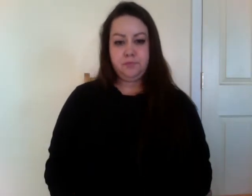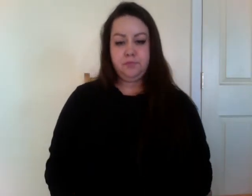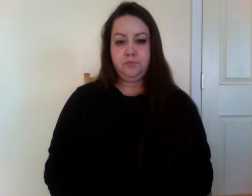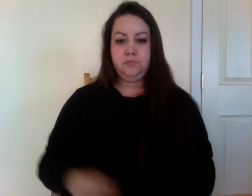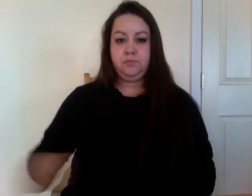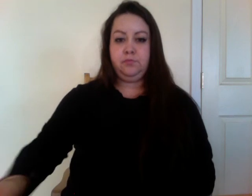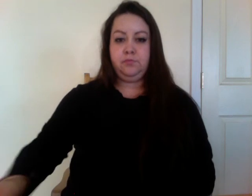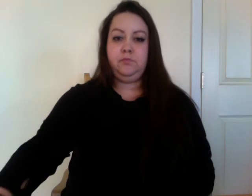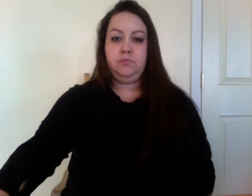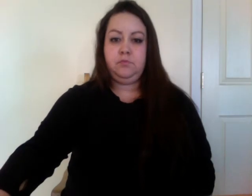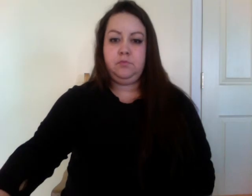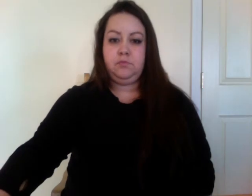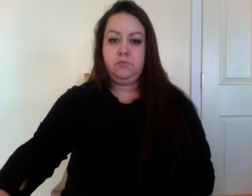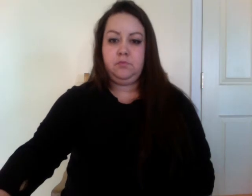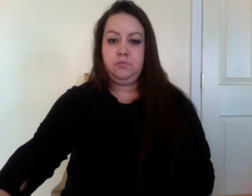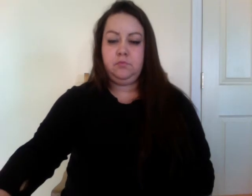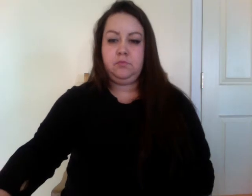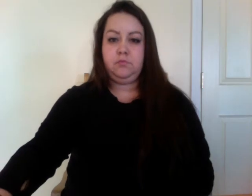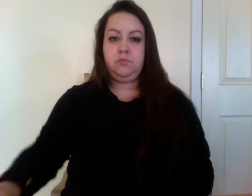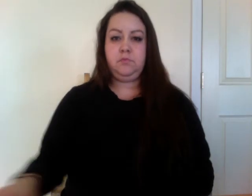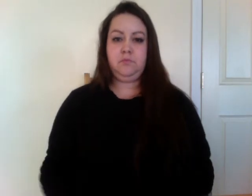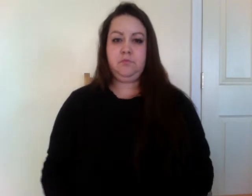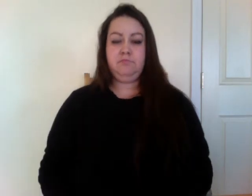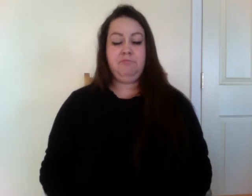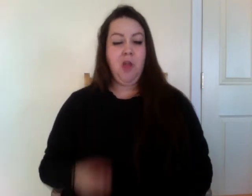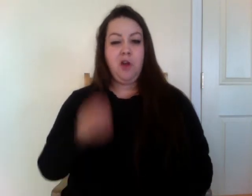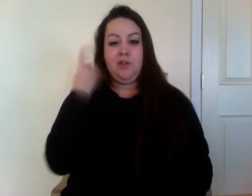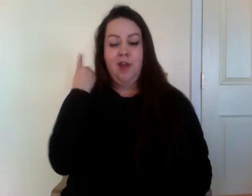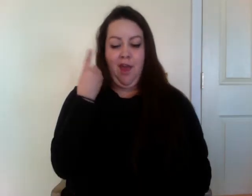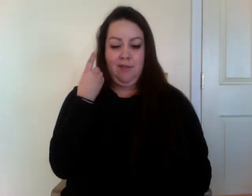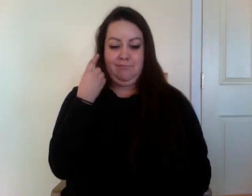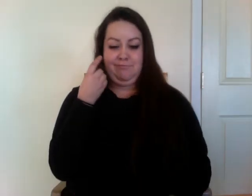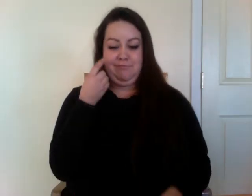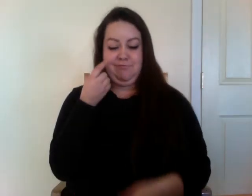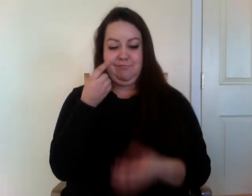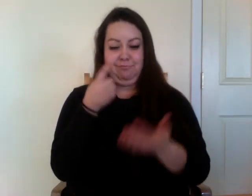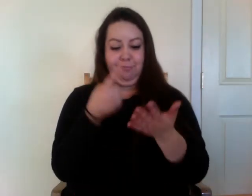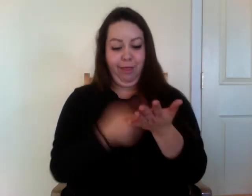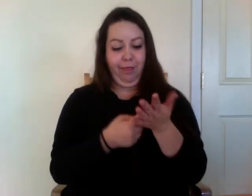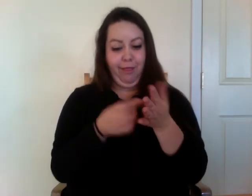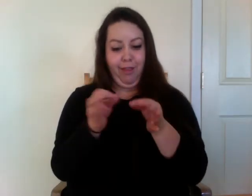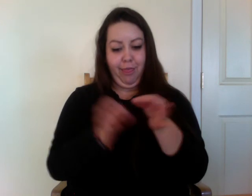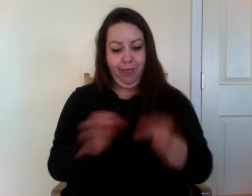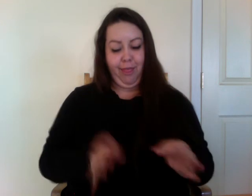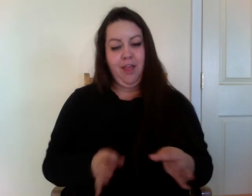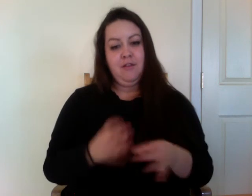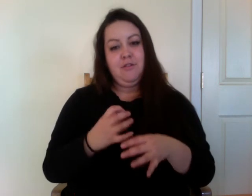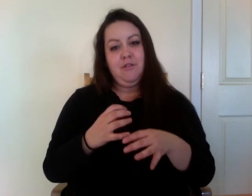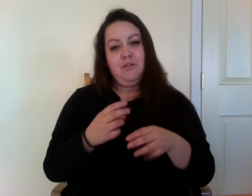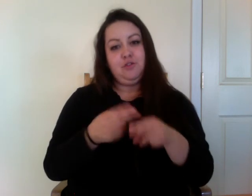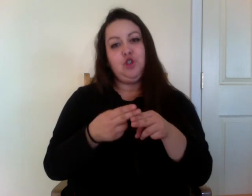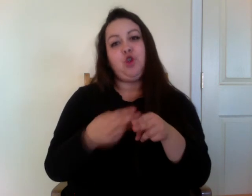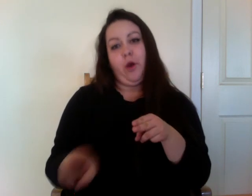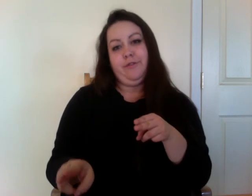um, that is a very brief explanation and of FERPA. It's the shortest FERPA presentation that I've ever